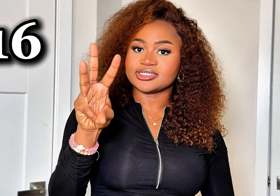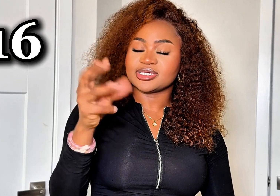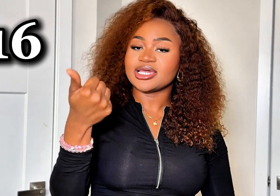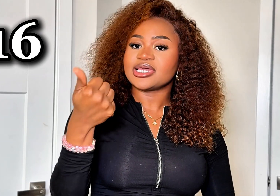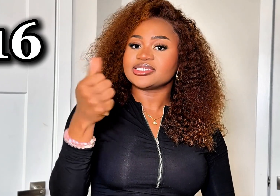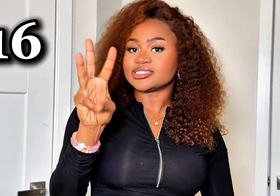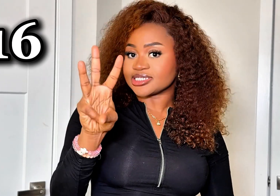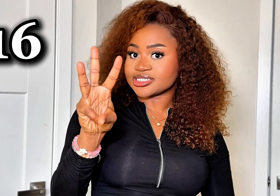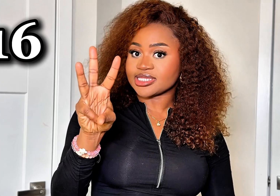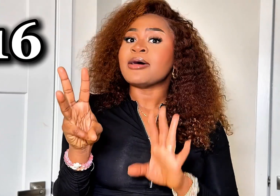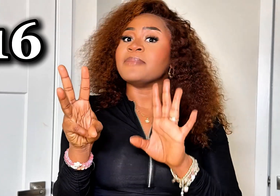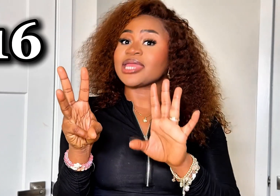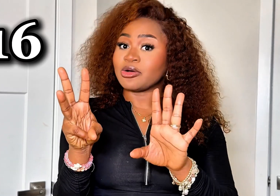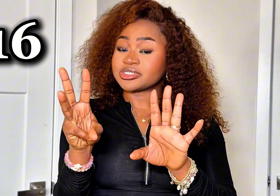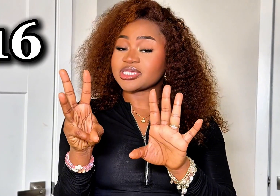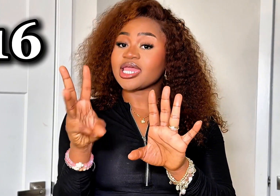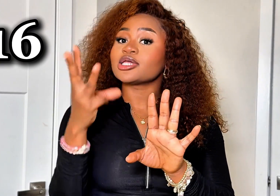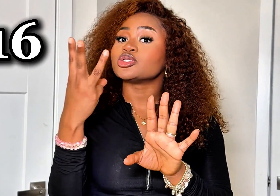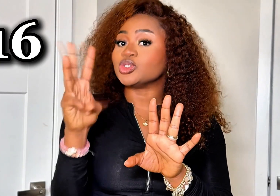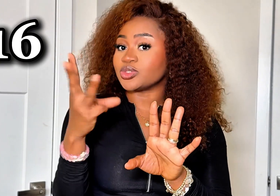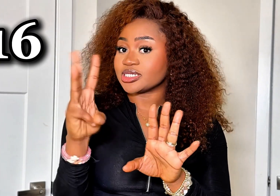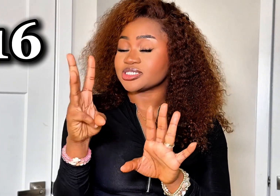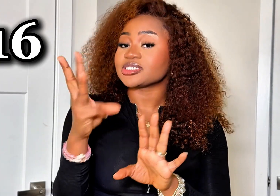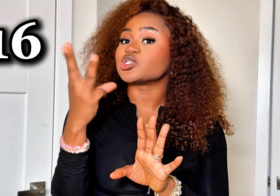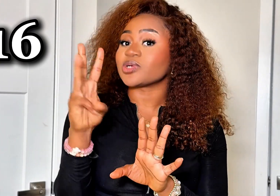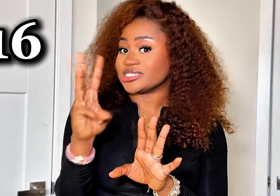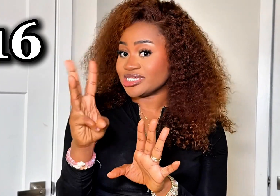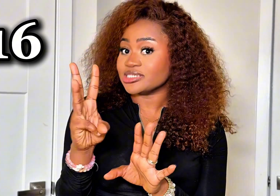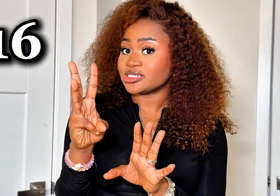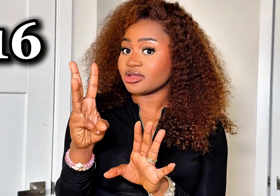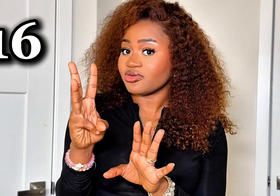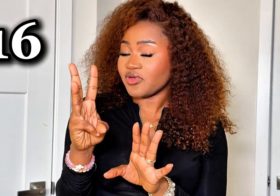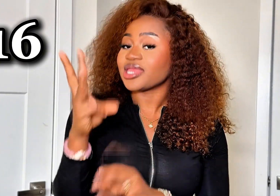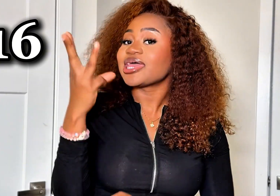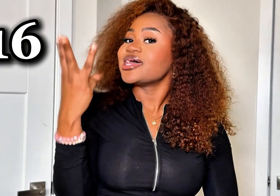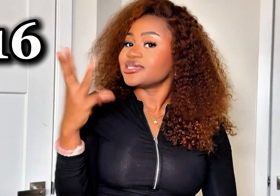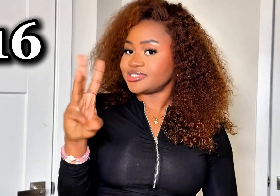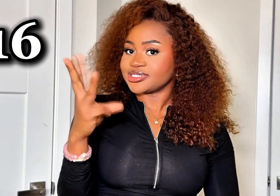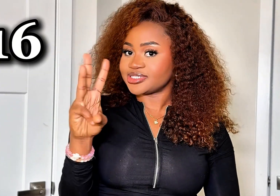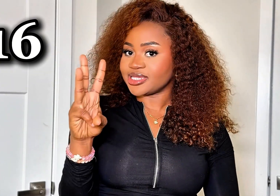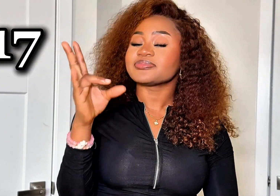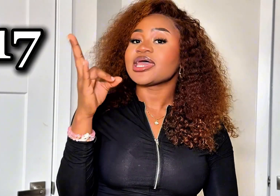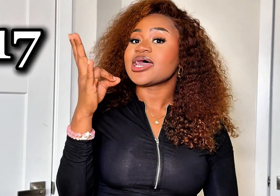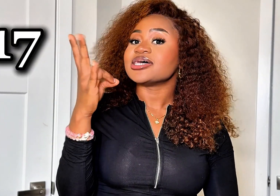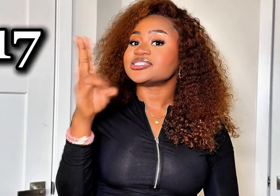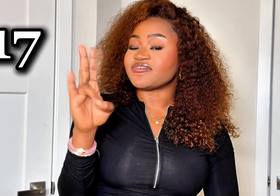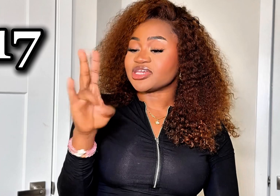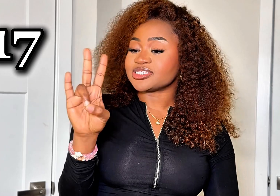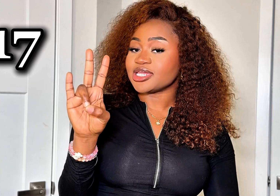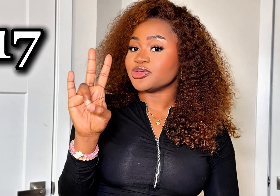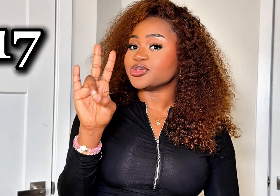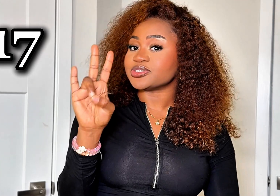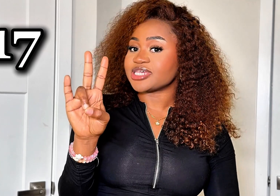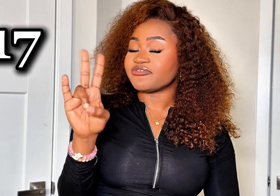this. 16. But I would say do this. This one is easier, right? 16. 17, you do 7